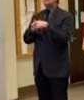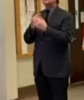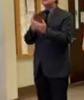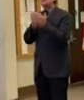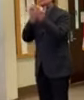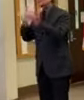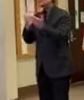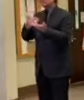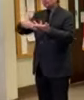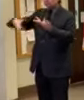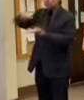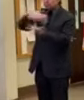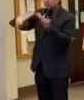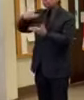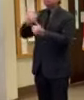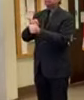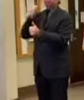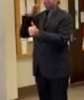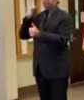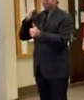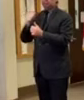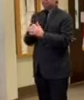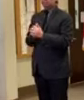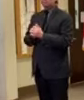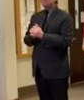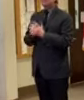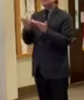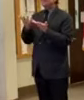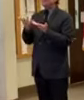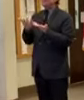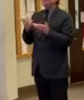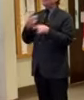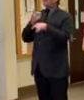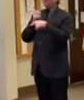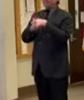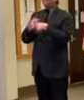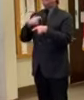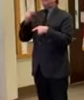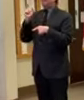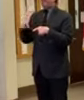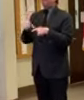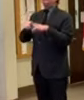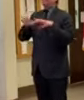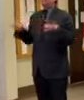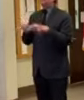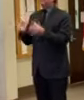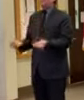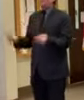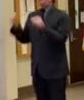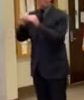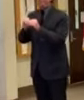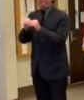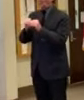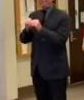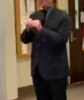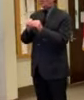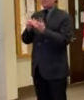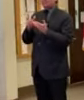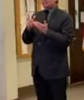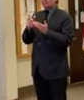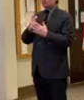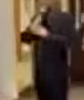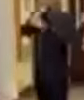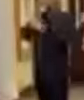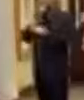guidelines. Today, it is clear additional steps must be taken immediately in order to slow the spread of this deadly